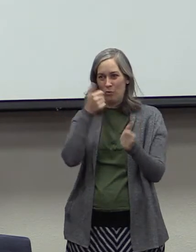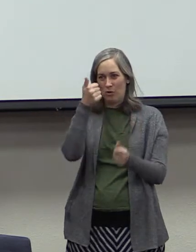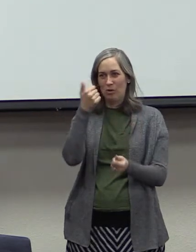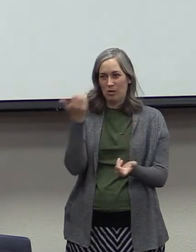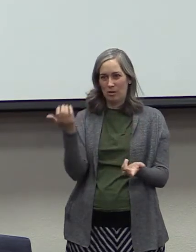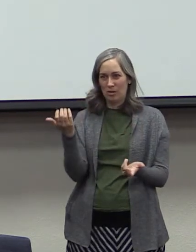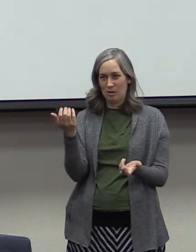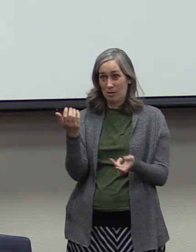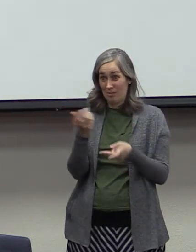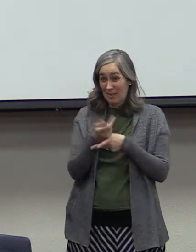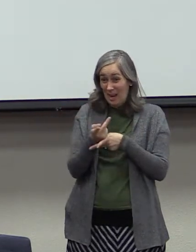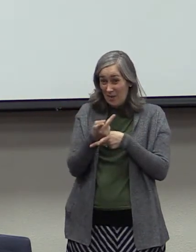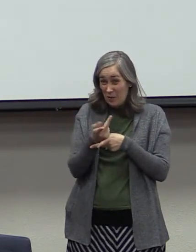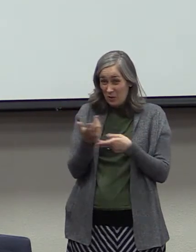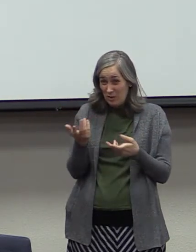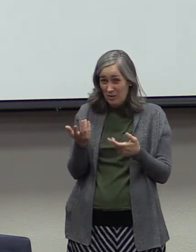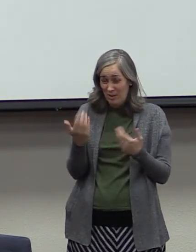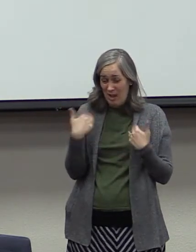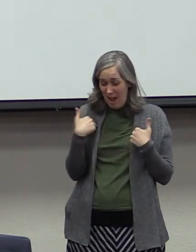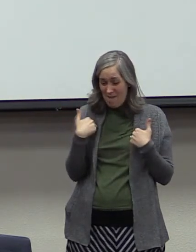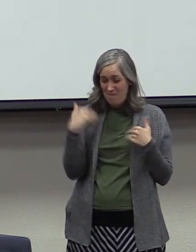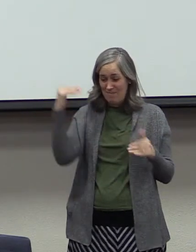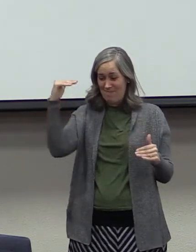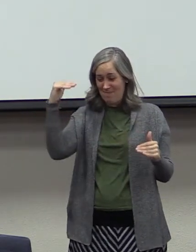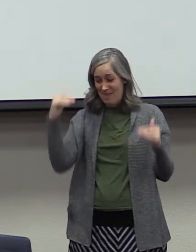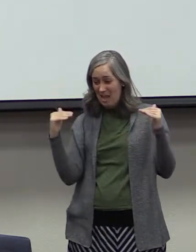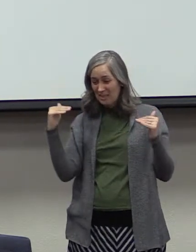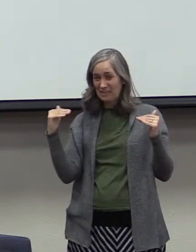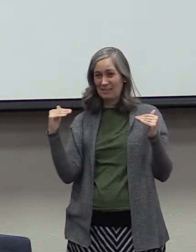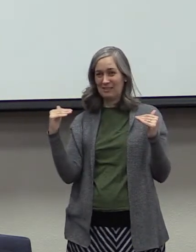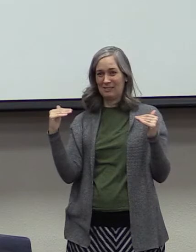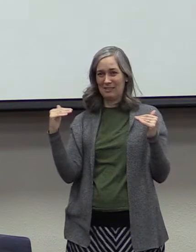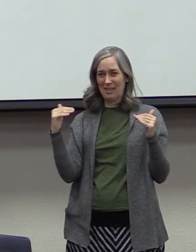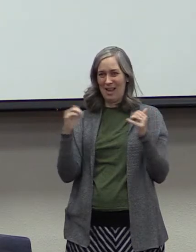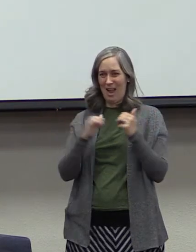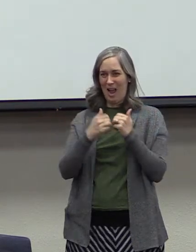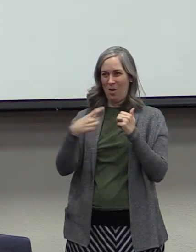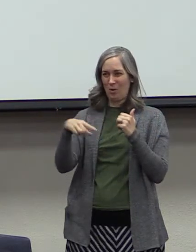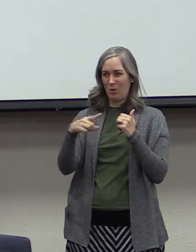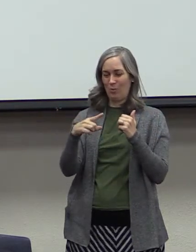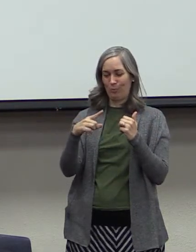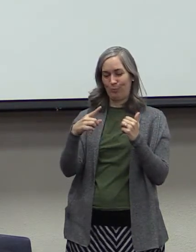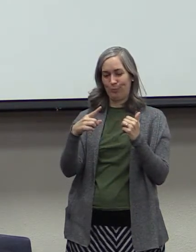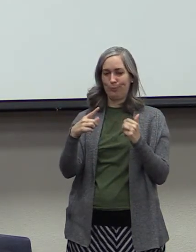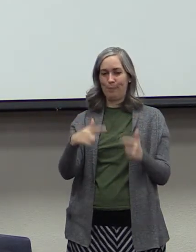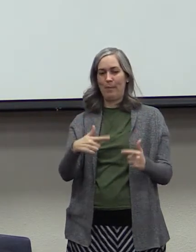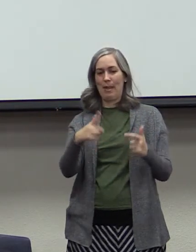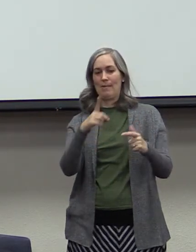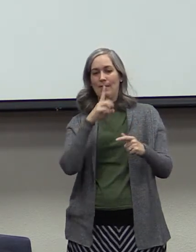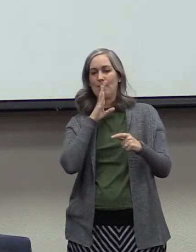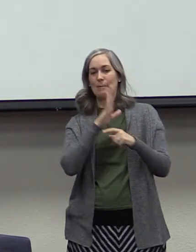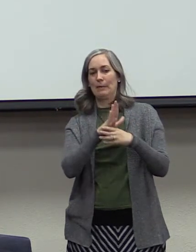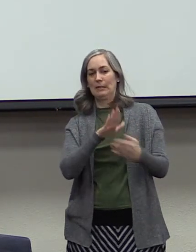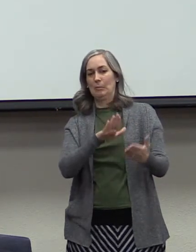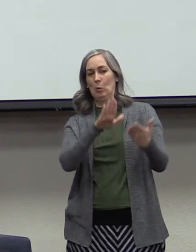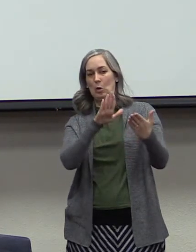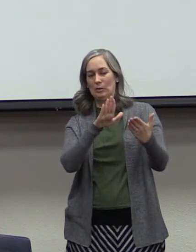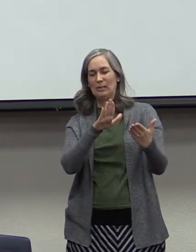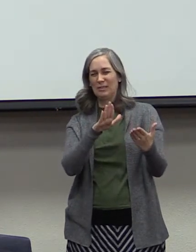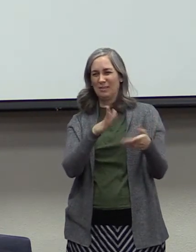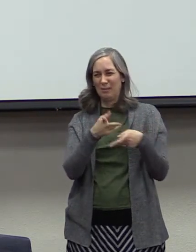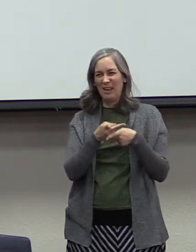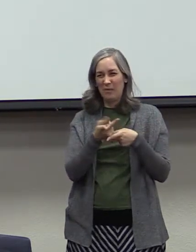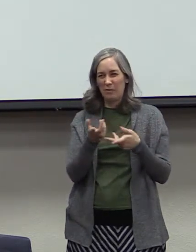with that you have a balance in how you approach life's commitments. But